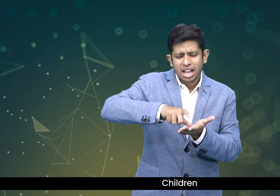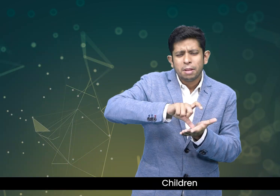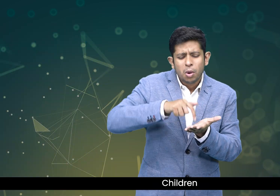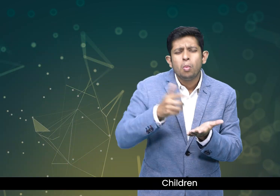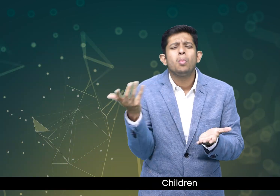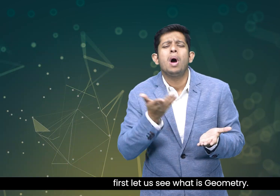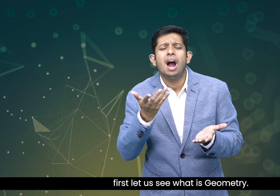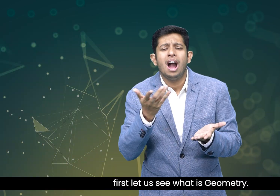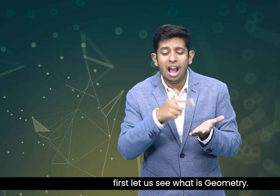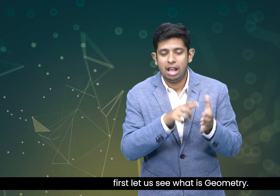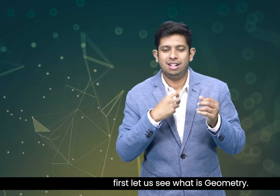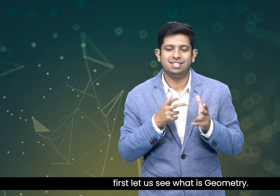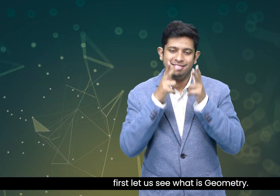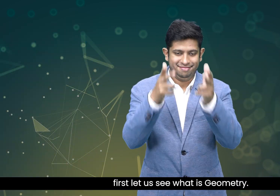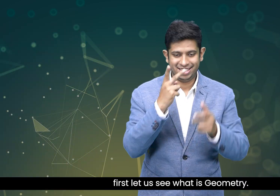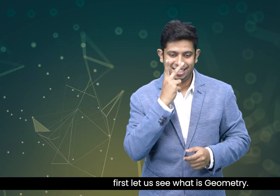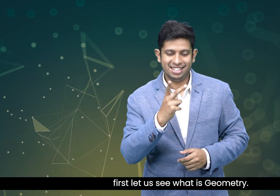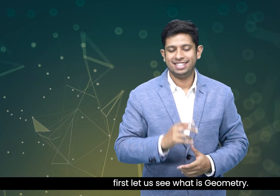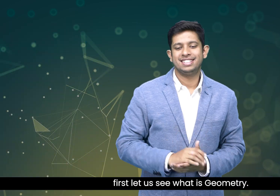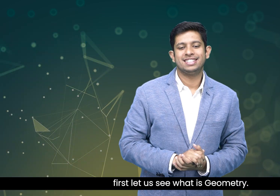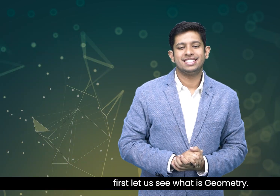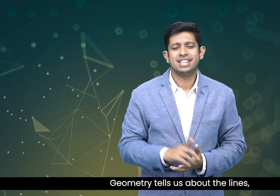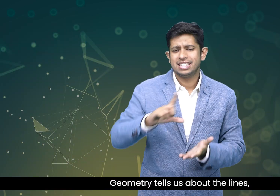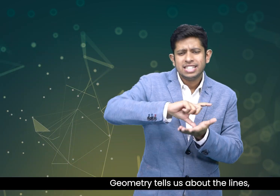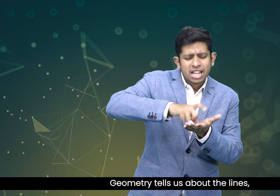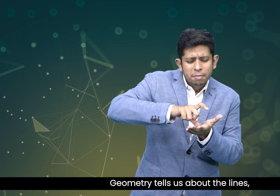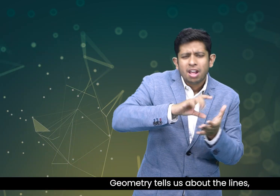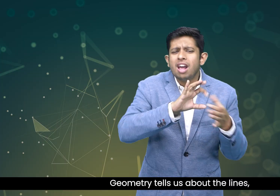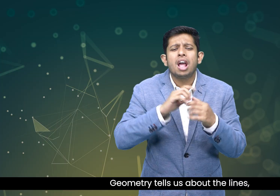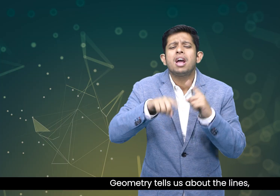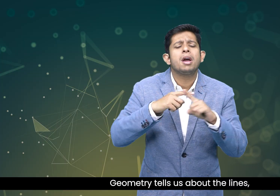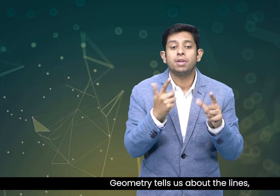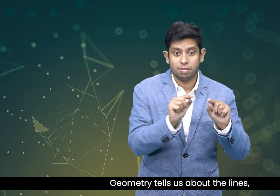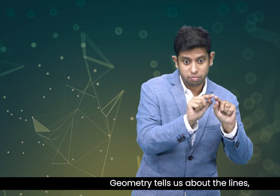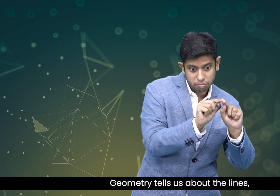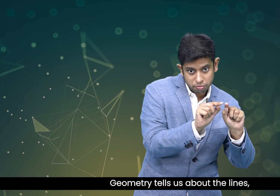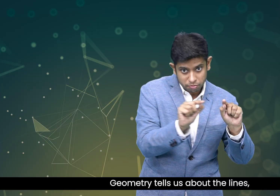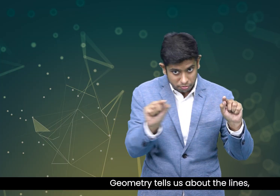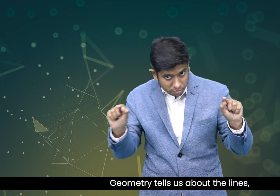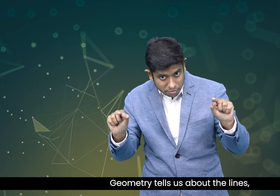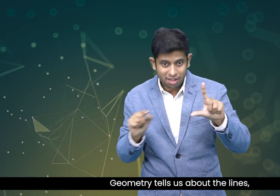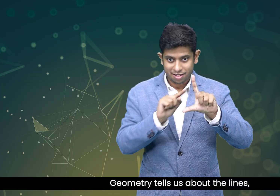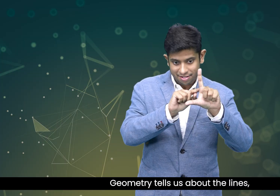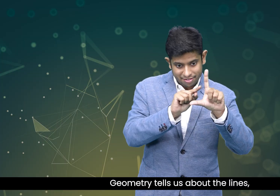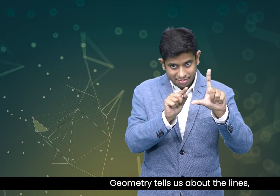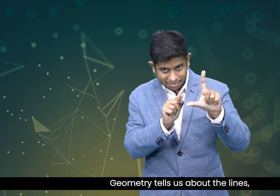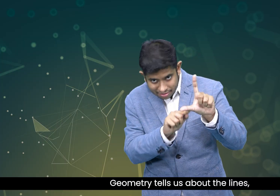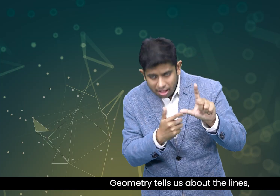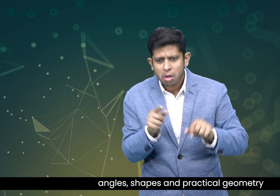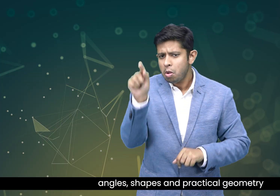Children, first let us see what is geometry. Geometry tells us about the lines,